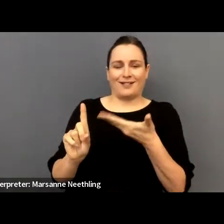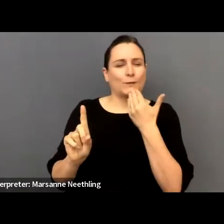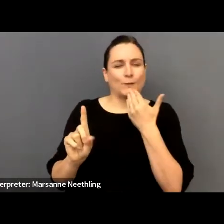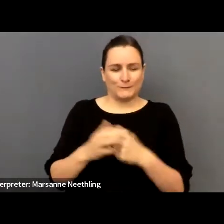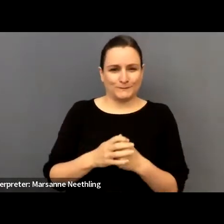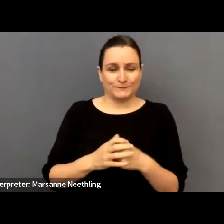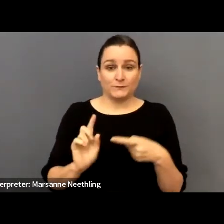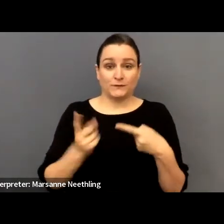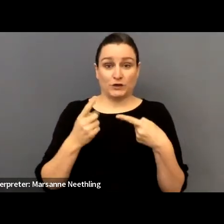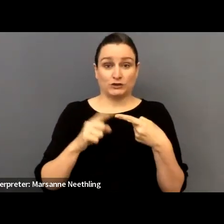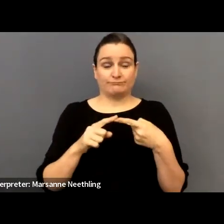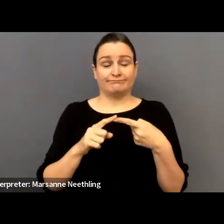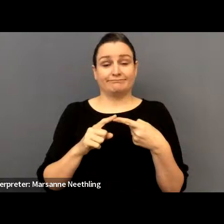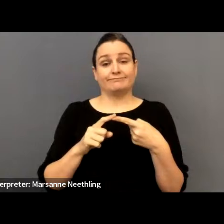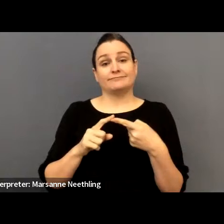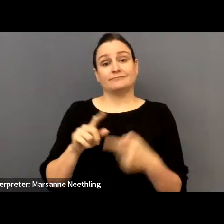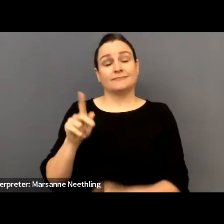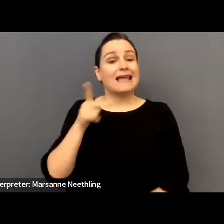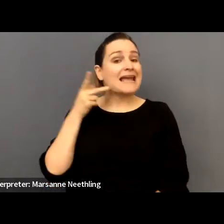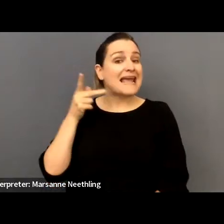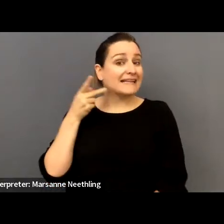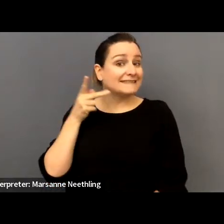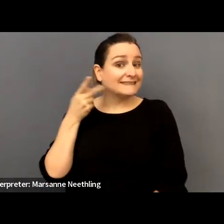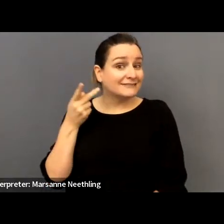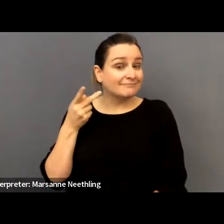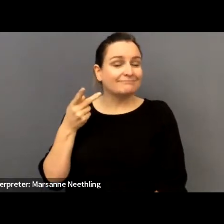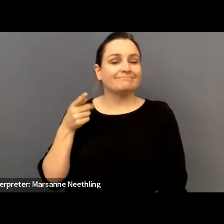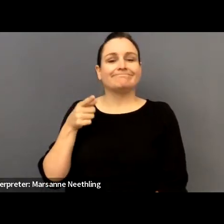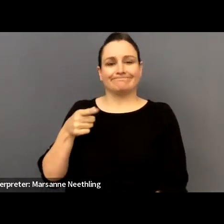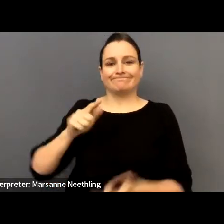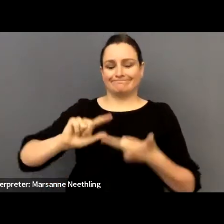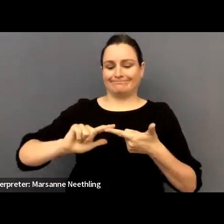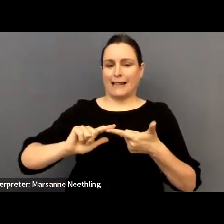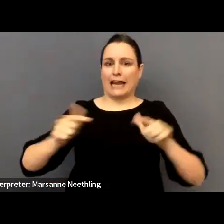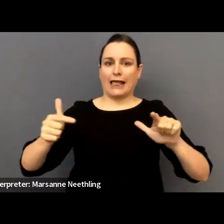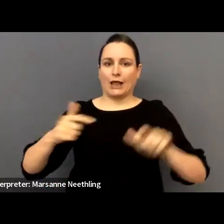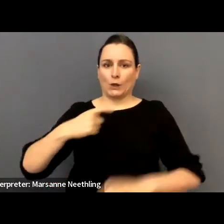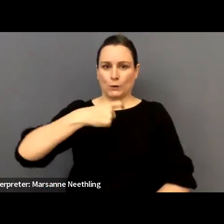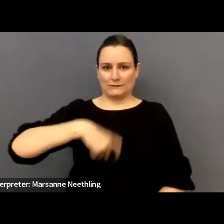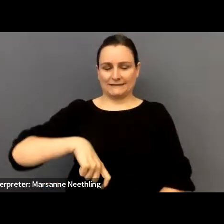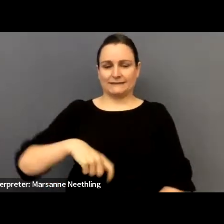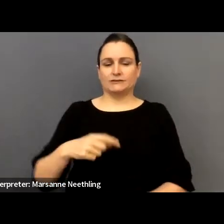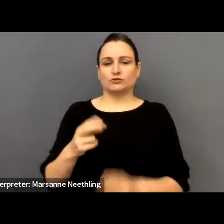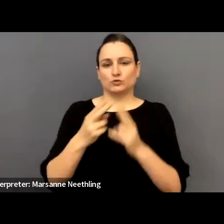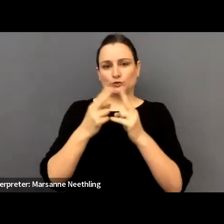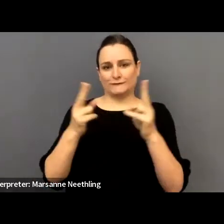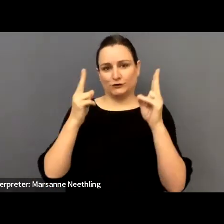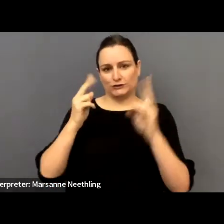Kate Huddleston, a linguist from the University of Stellenbosch,